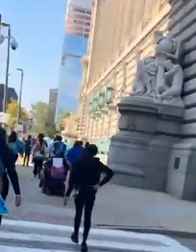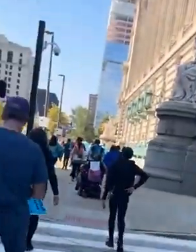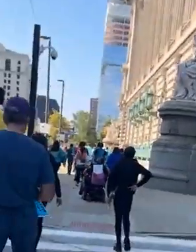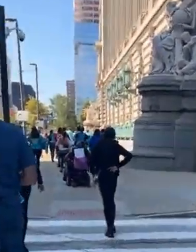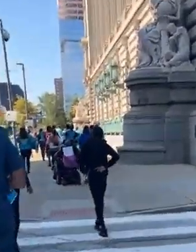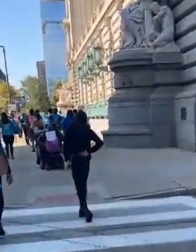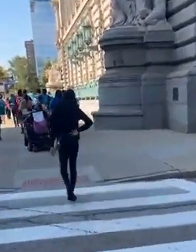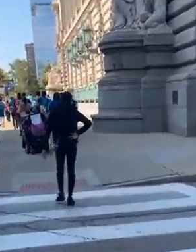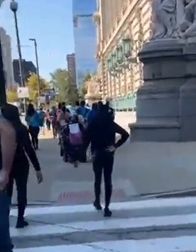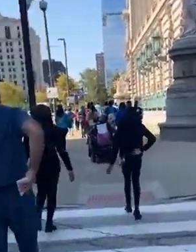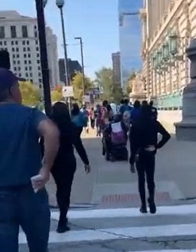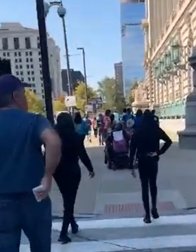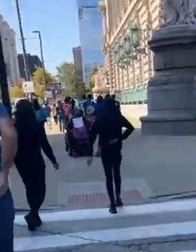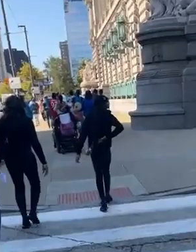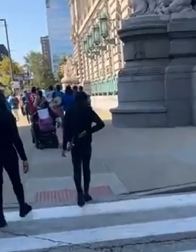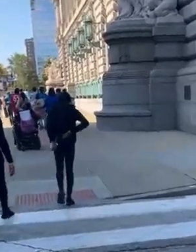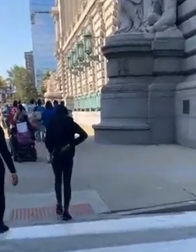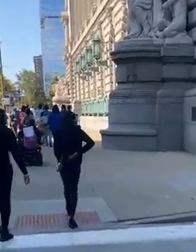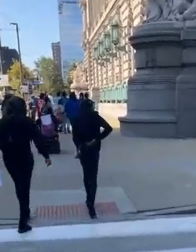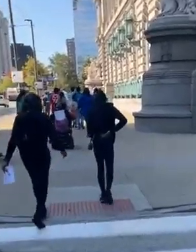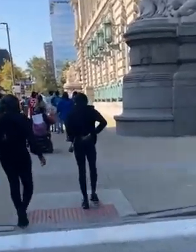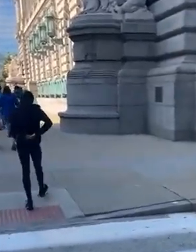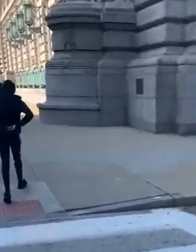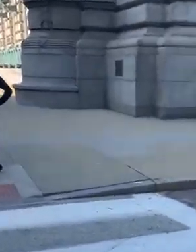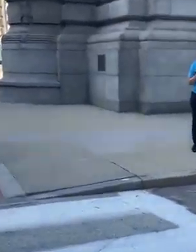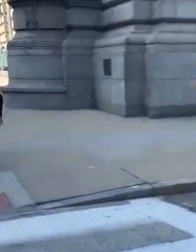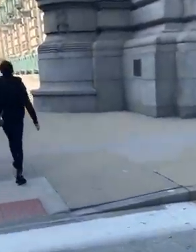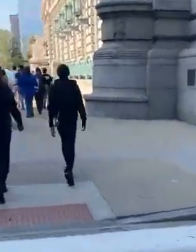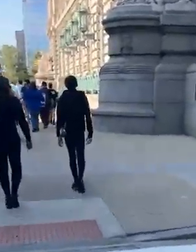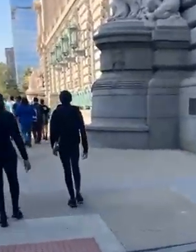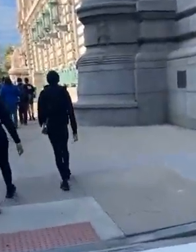You're doing great. Okay, what's the other one?